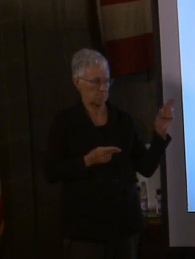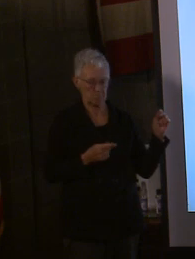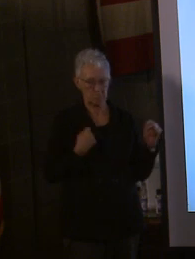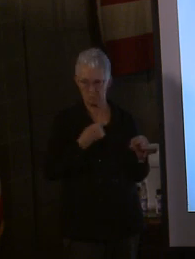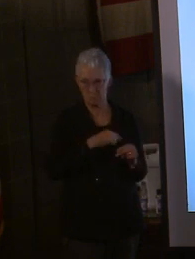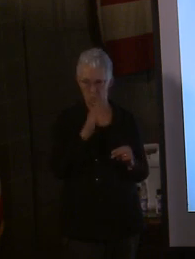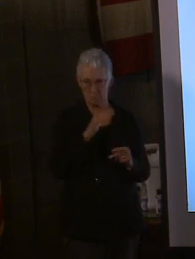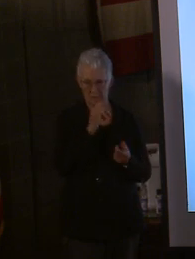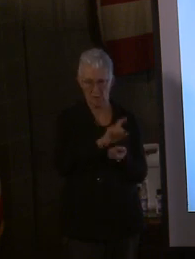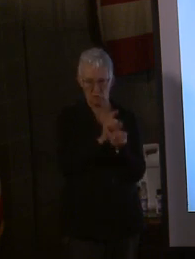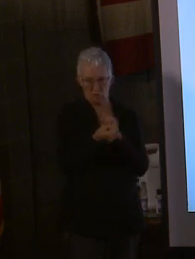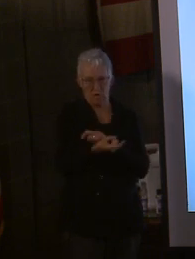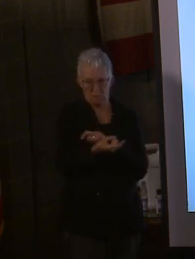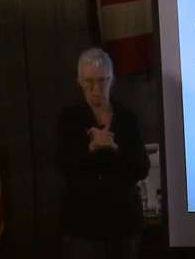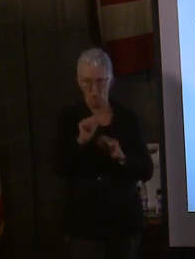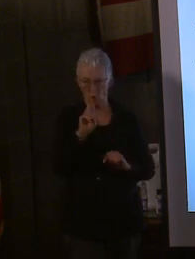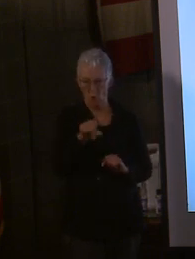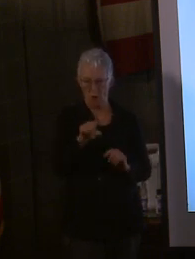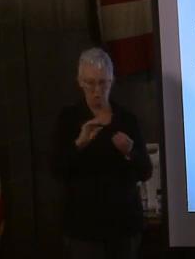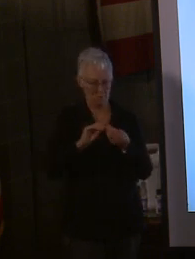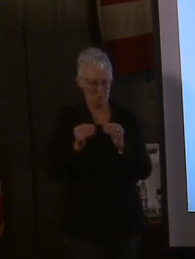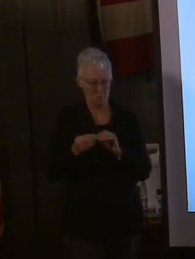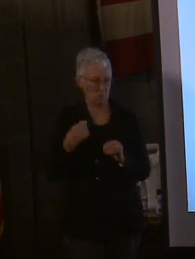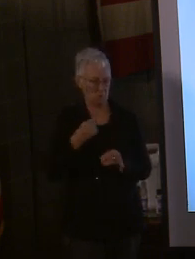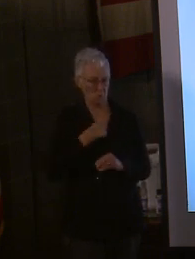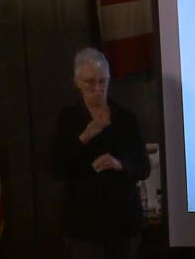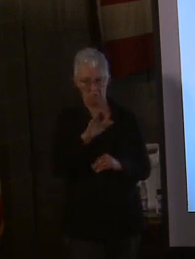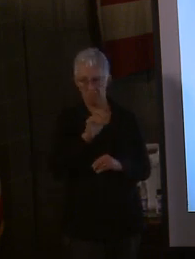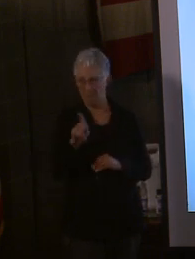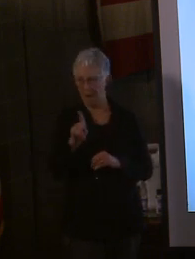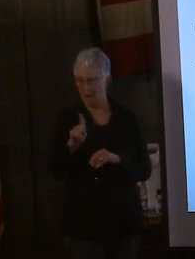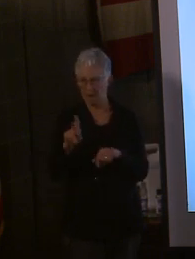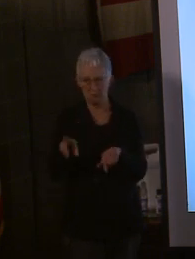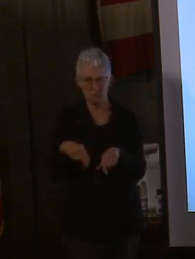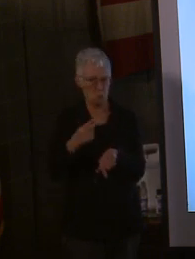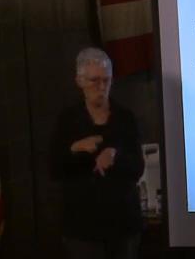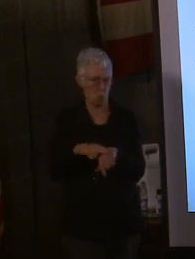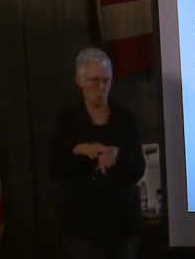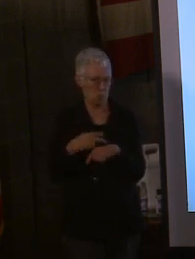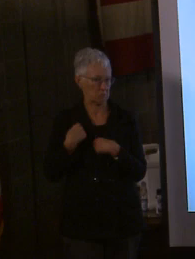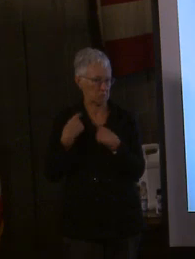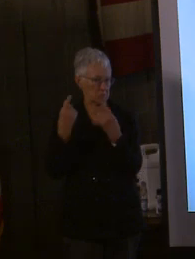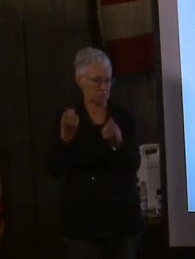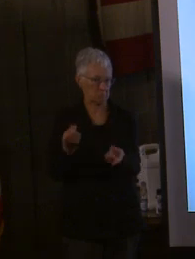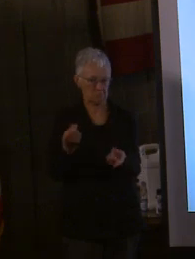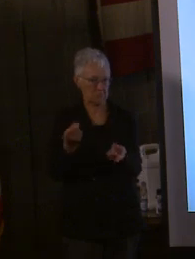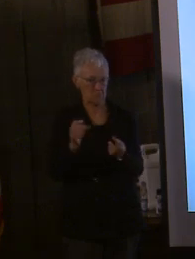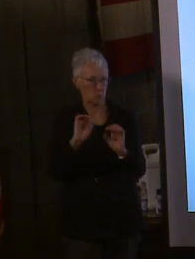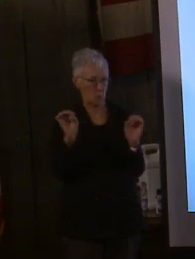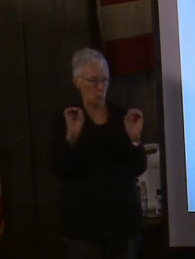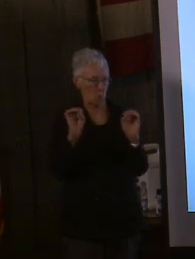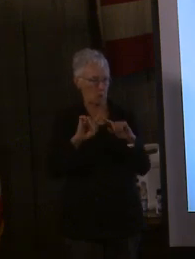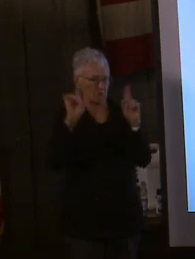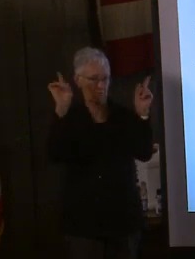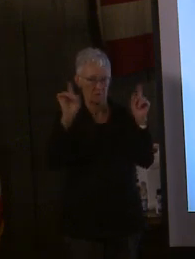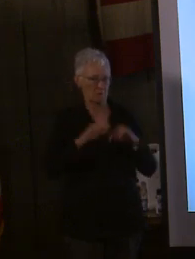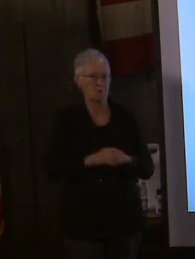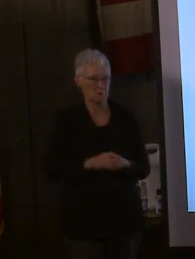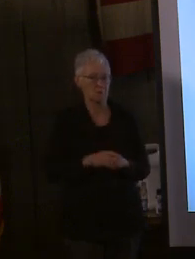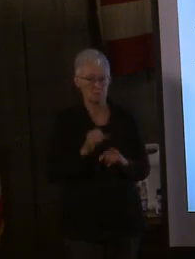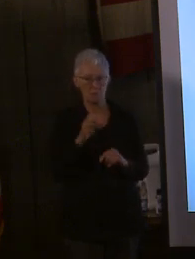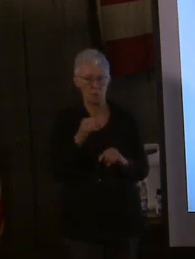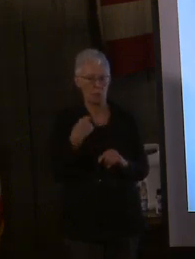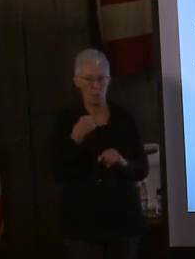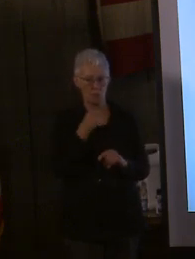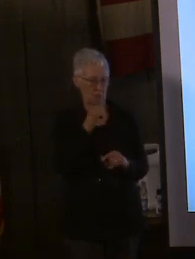again, August numbers were back to about normal with regard to the number of SNAP families and individuals that were on the program compared to September of last year, so that's